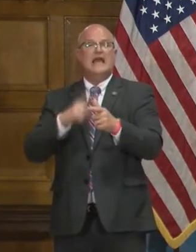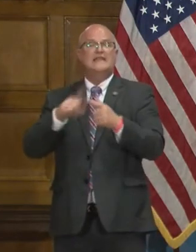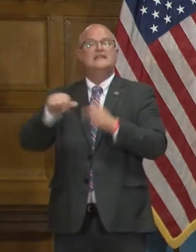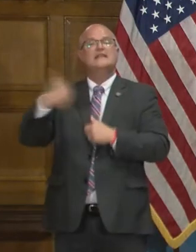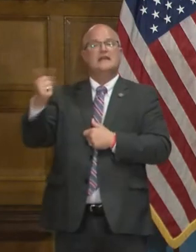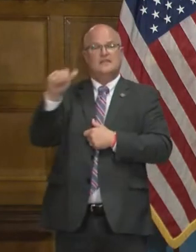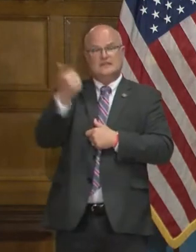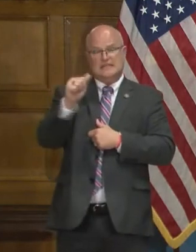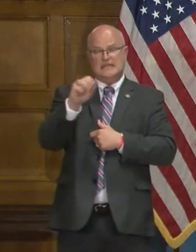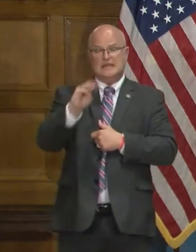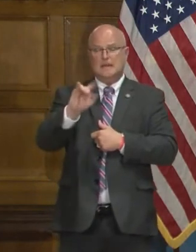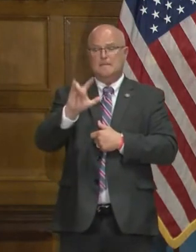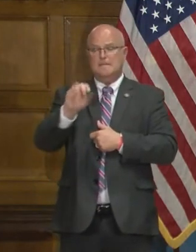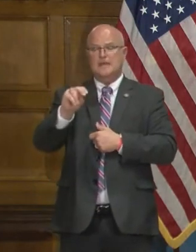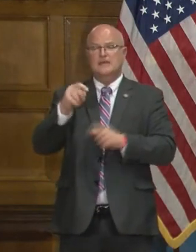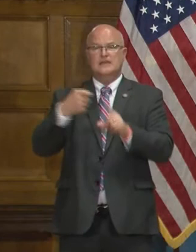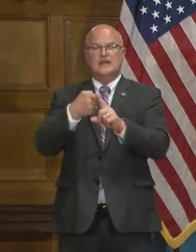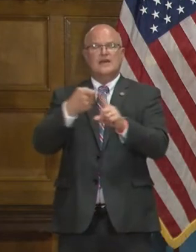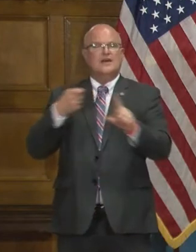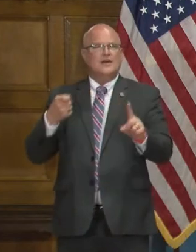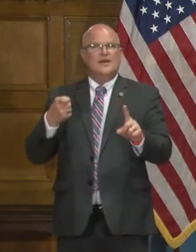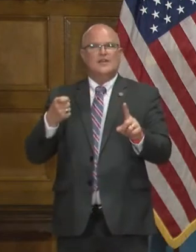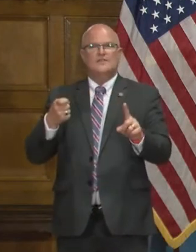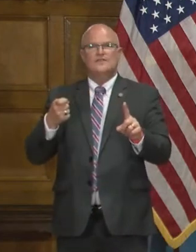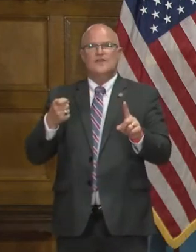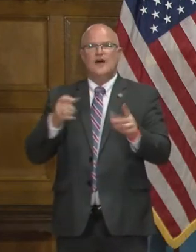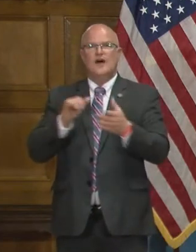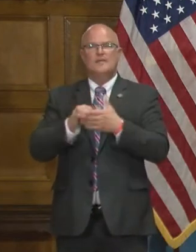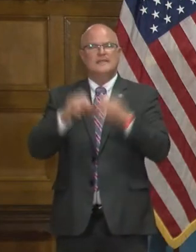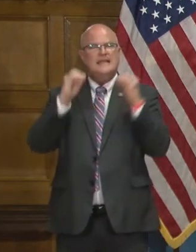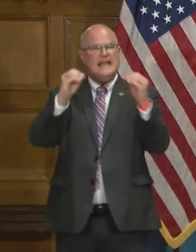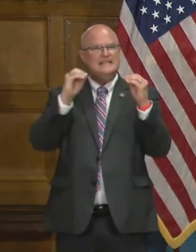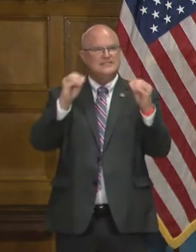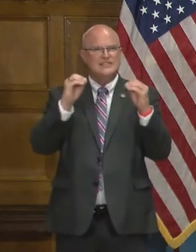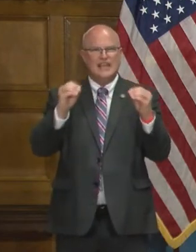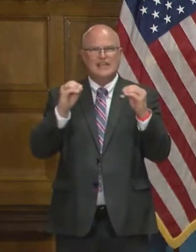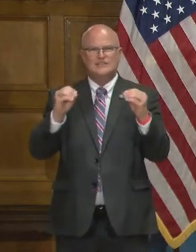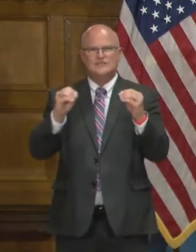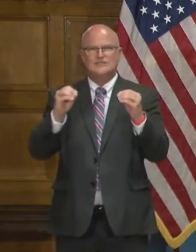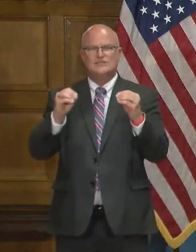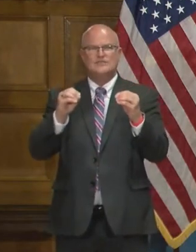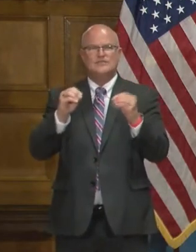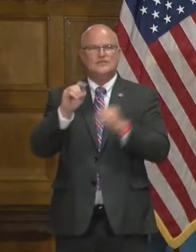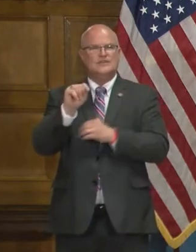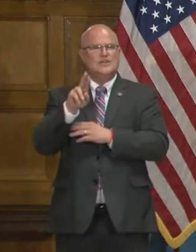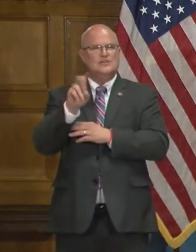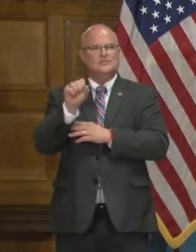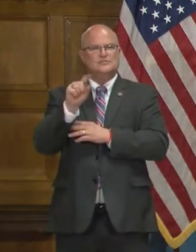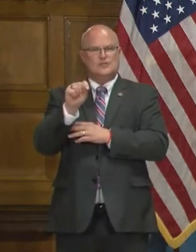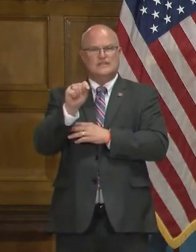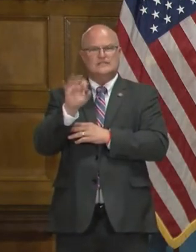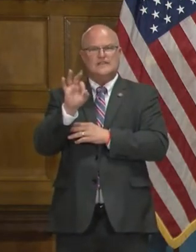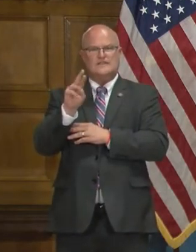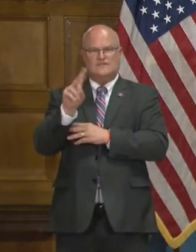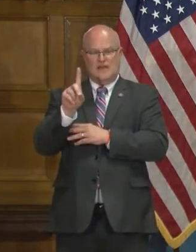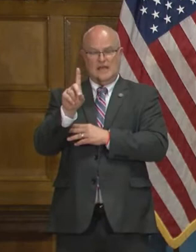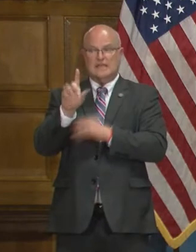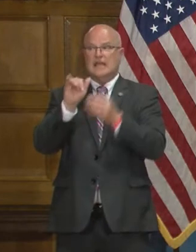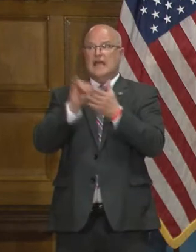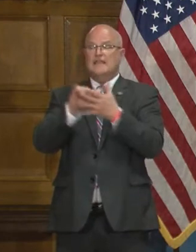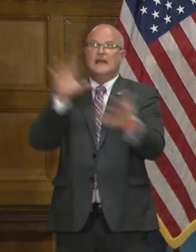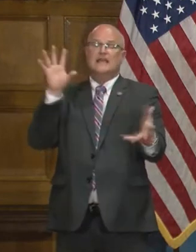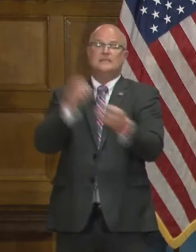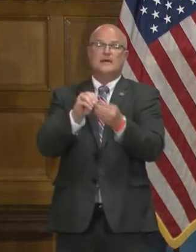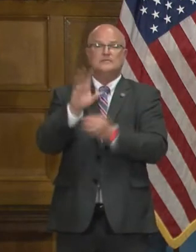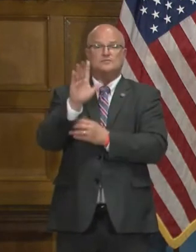another $10 million will come from the Educational Adequacy Trust Fund, And so that